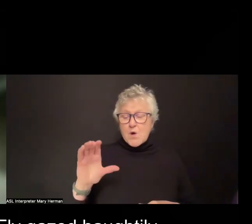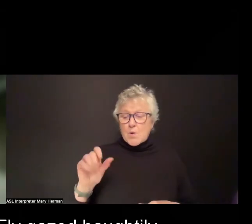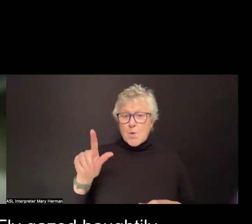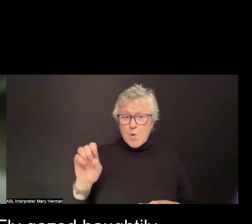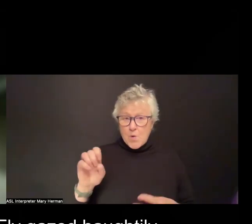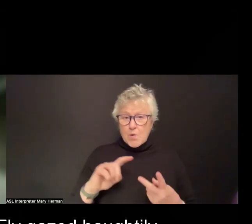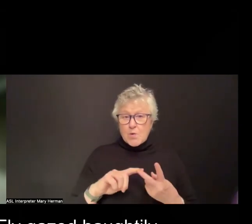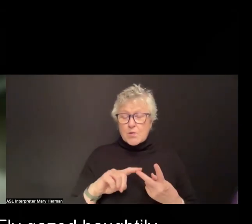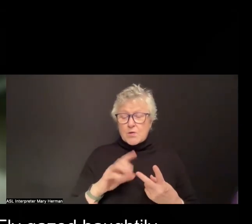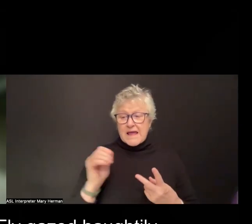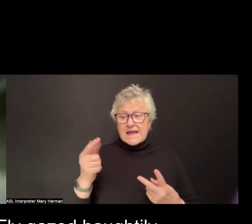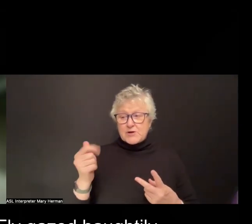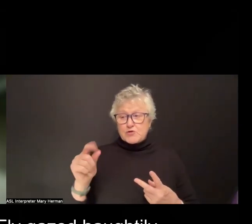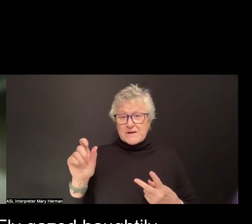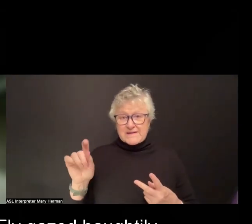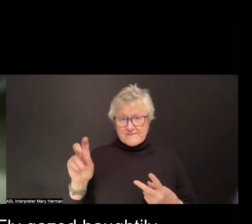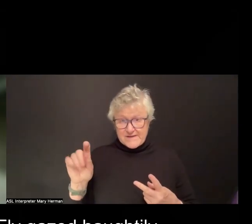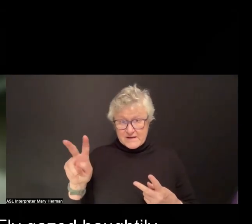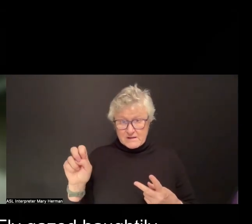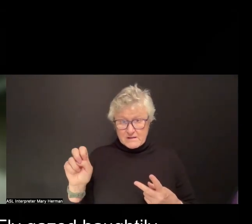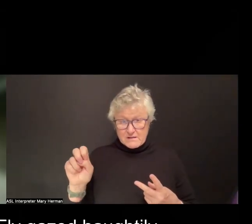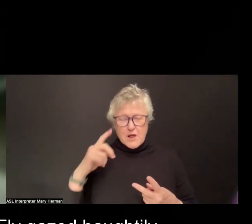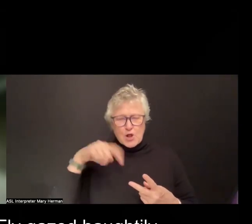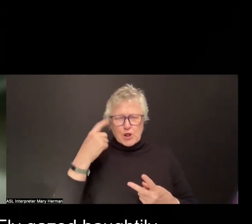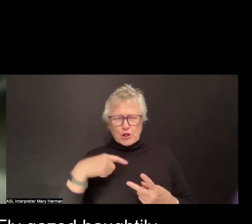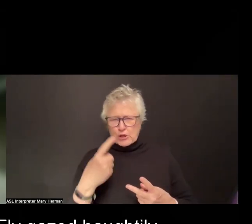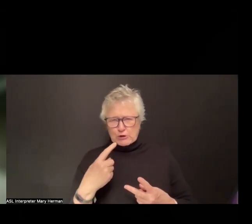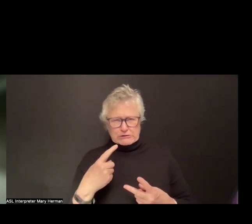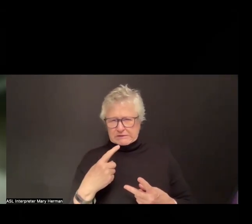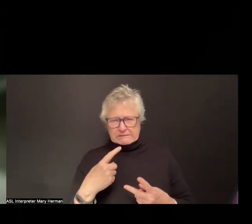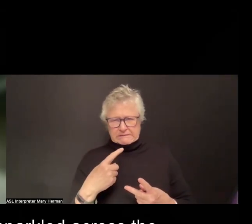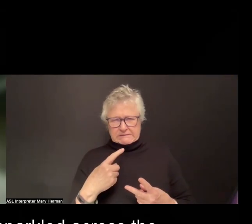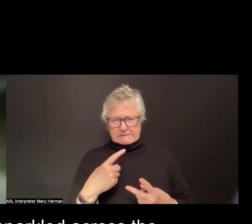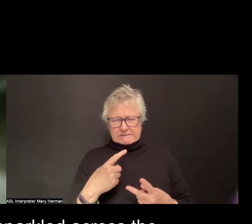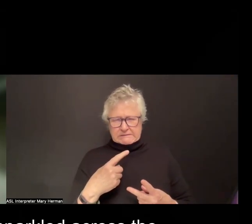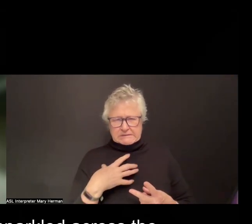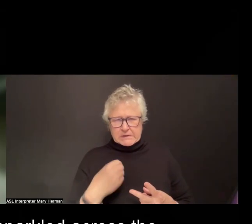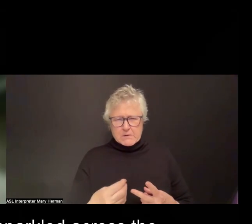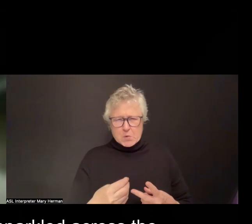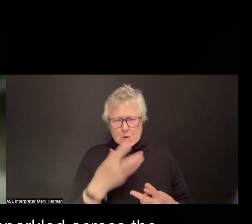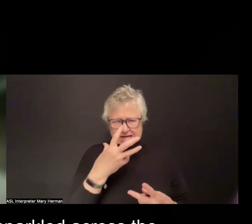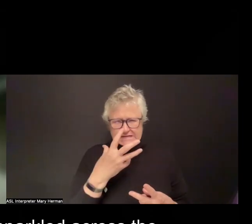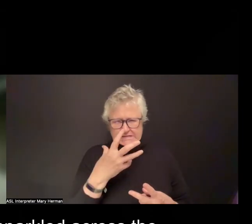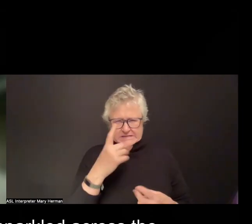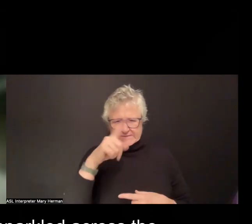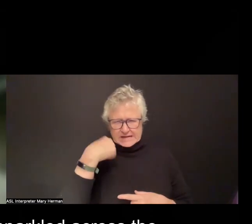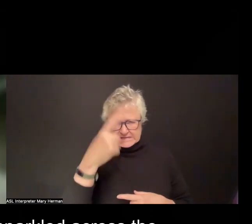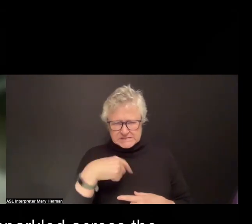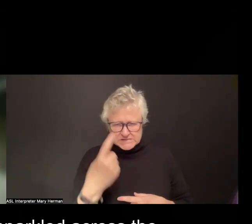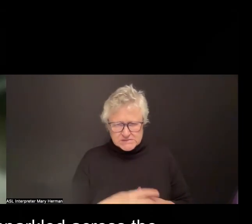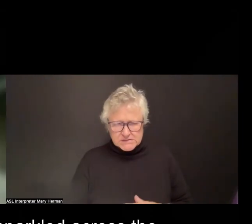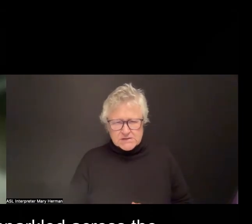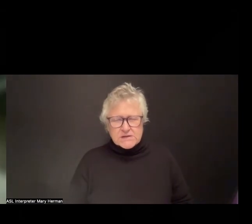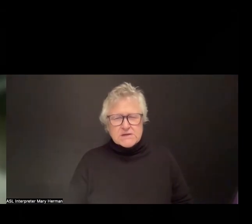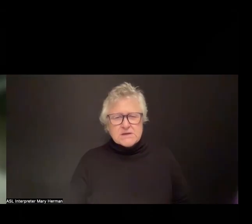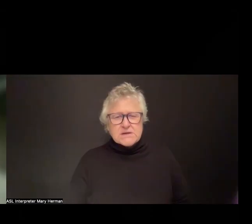feet, but Fly gazed haughtily out over the silently watching crowd. A breath of wind sparkled across the surface of the river